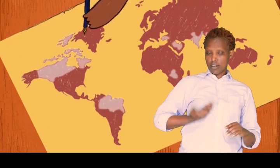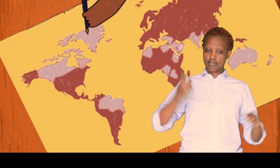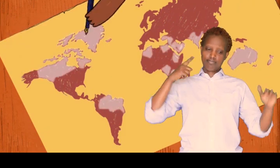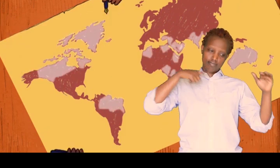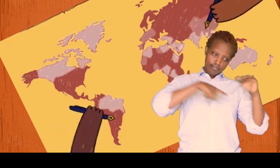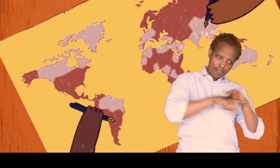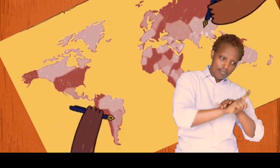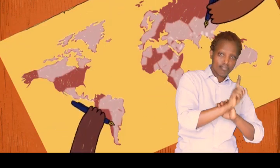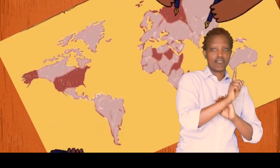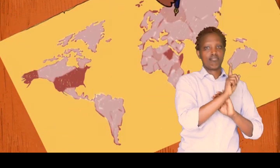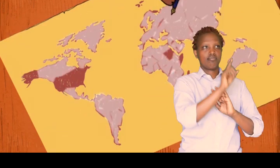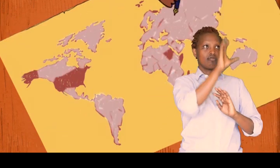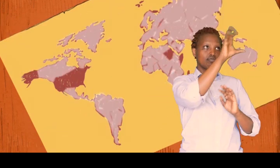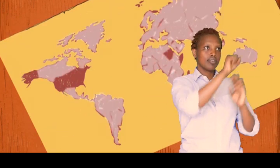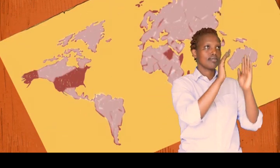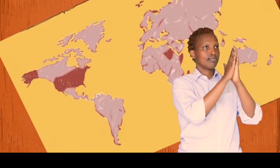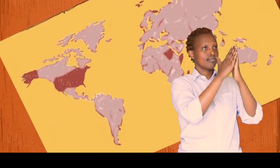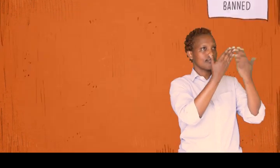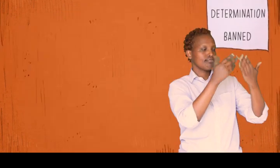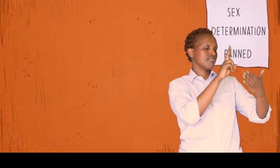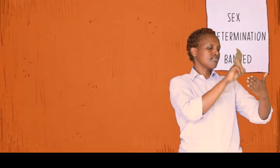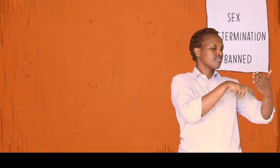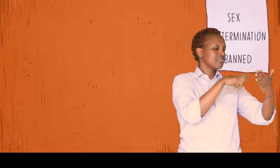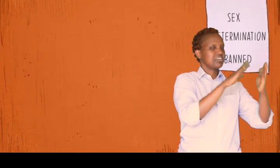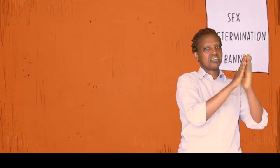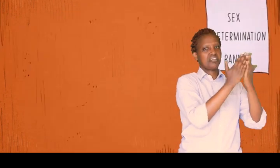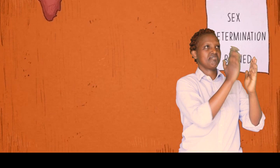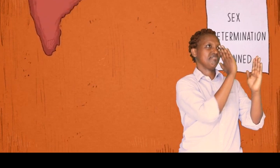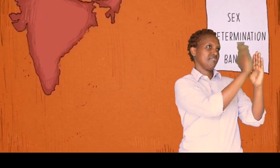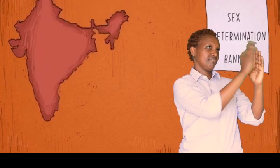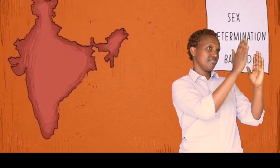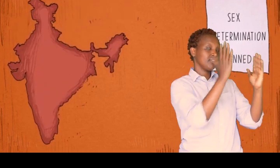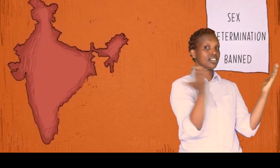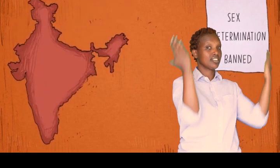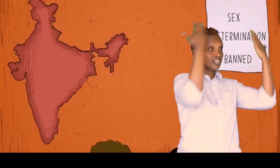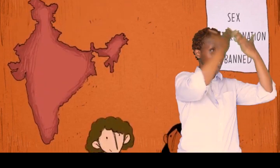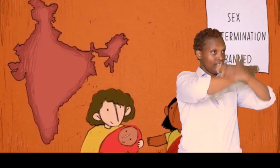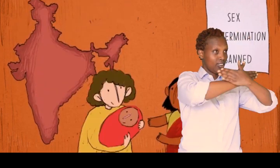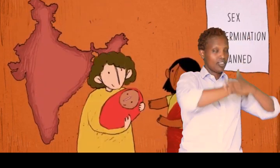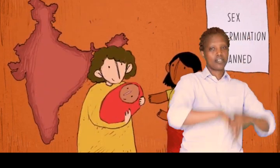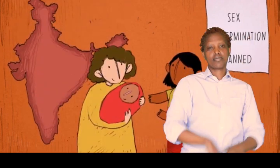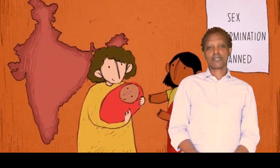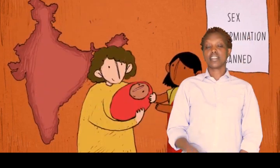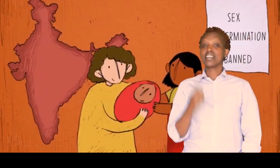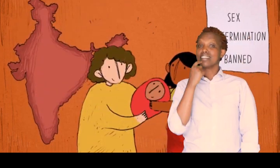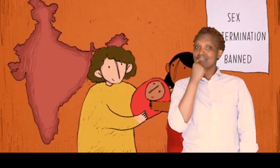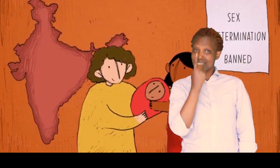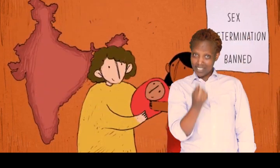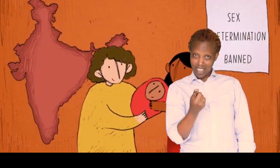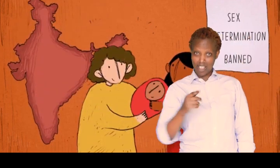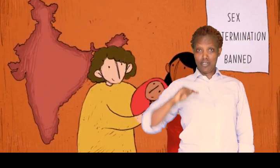For example, in some education institutions, women are barred from using the library facilities at